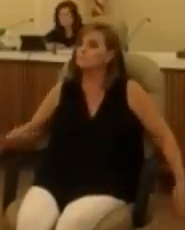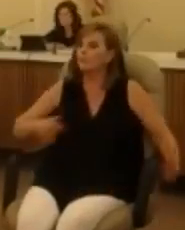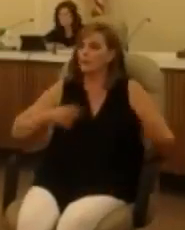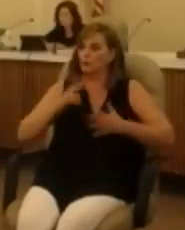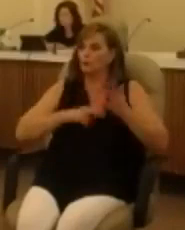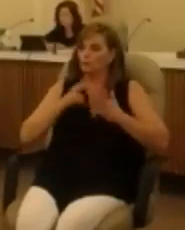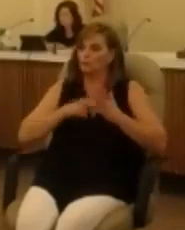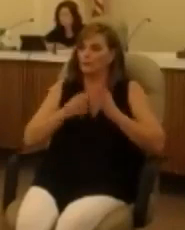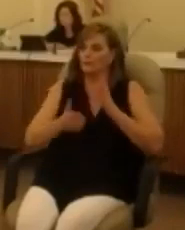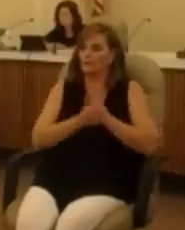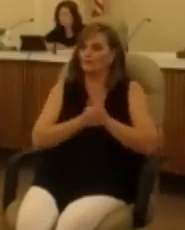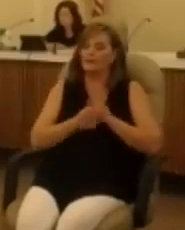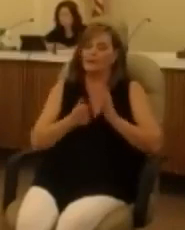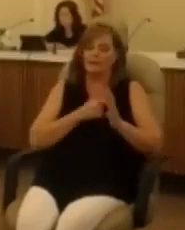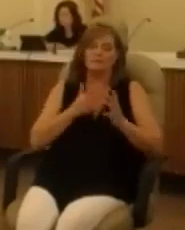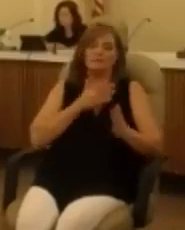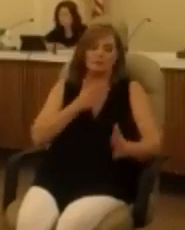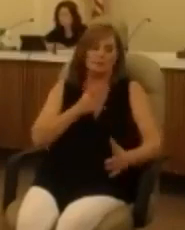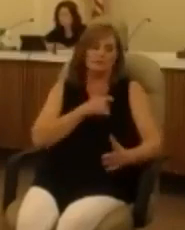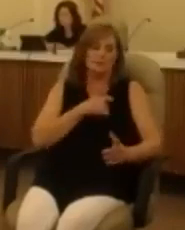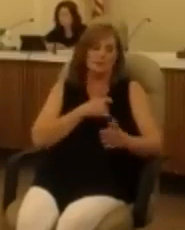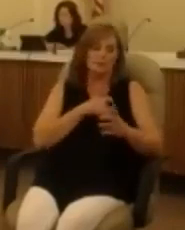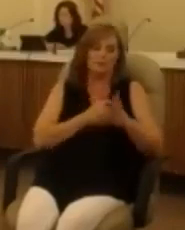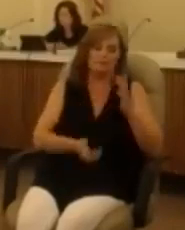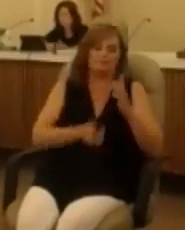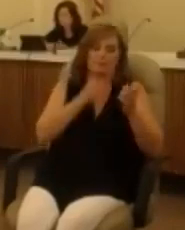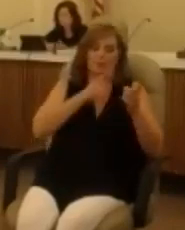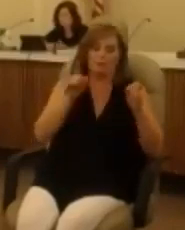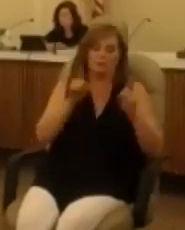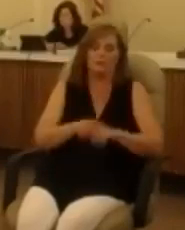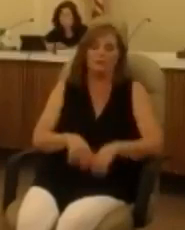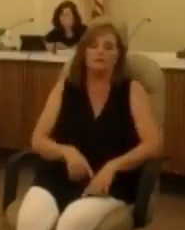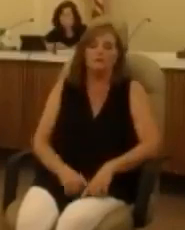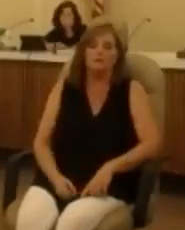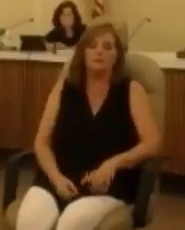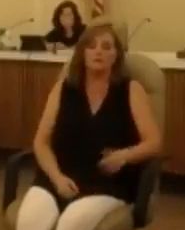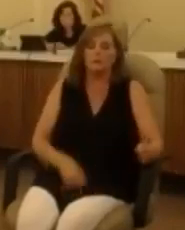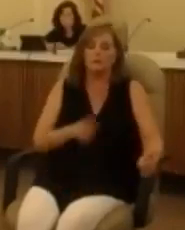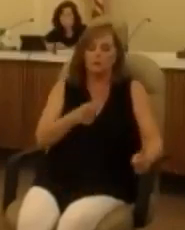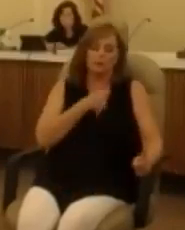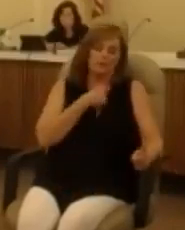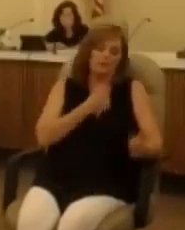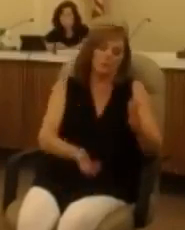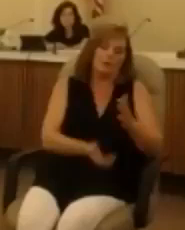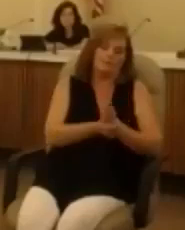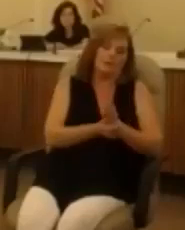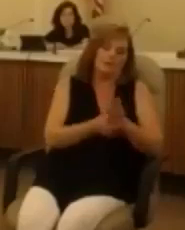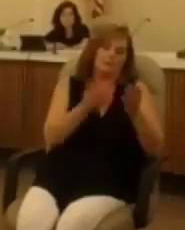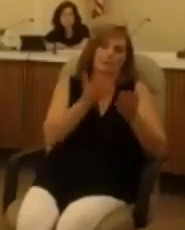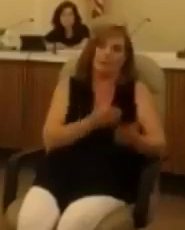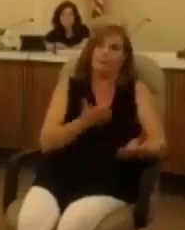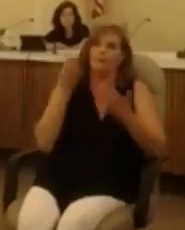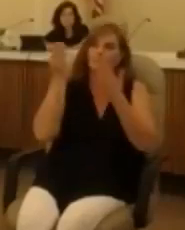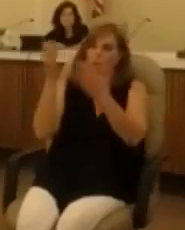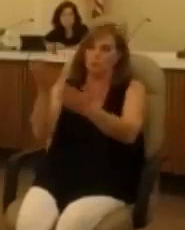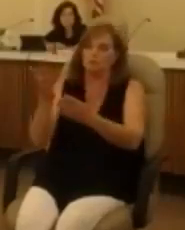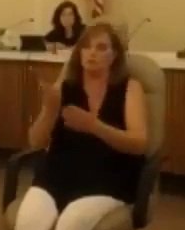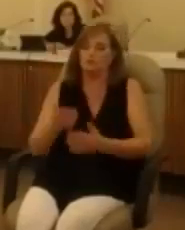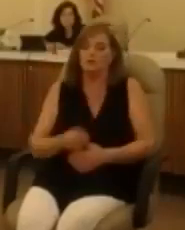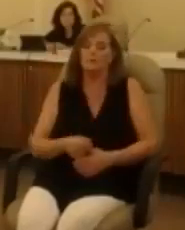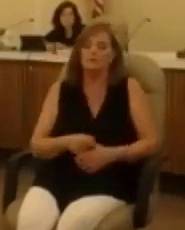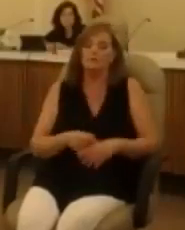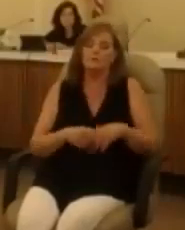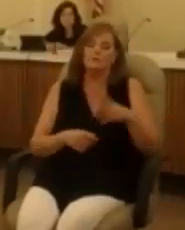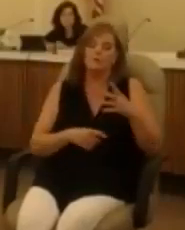amend according to your stipulations? Yeah, so for your consideration to amend the resolution, to add